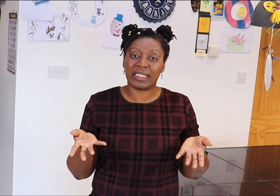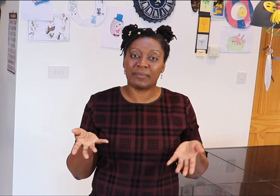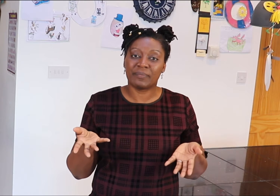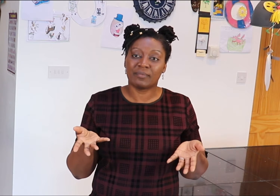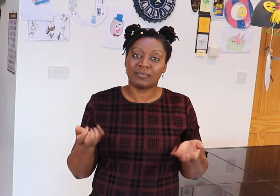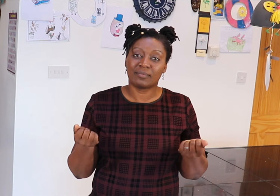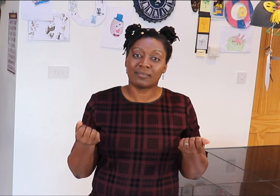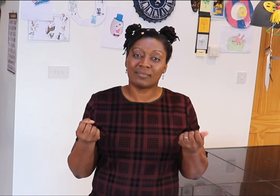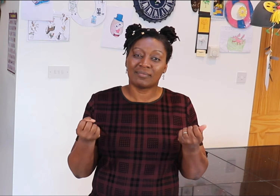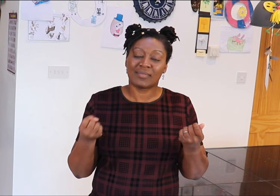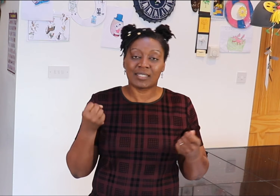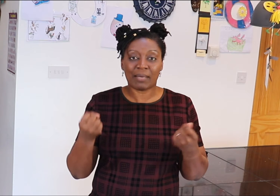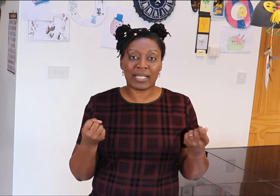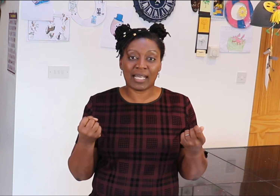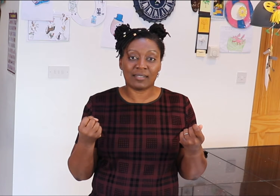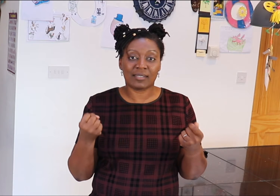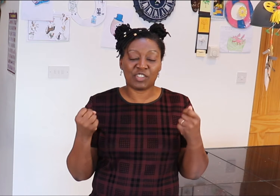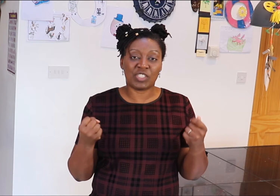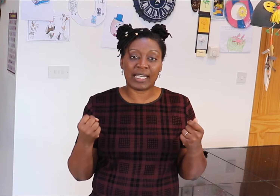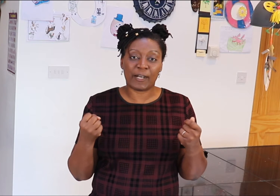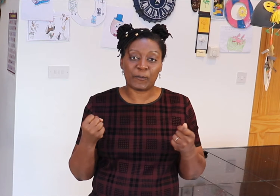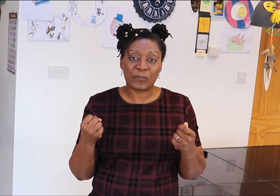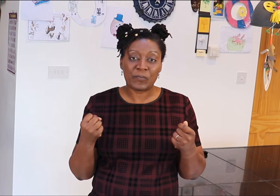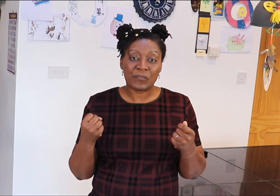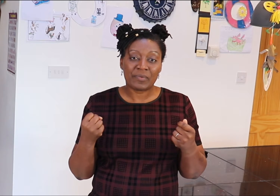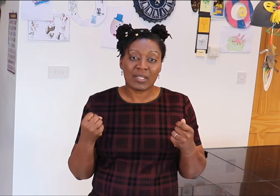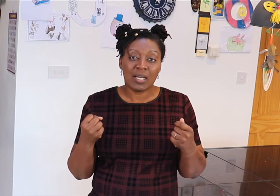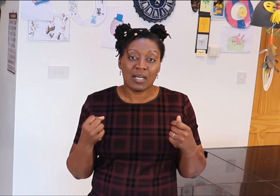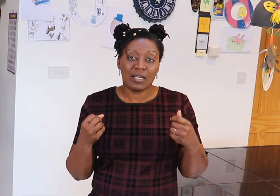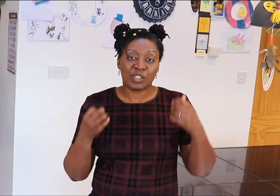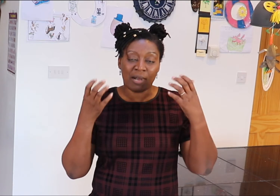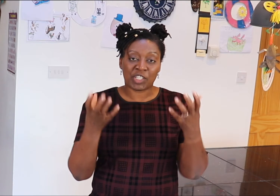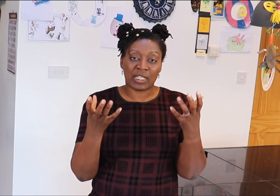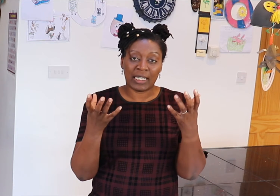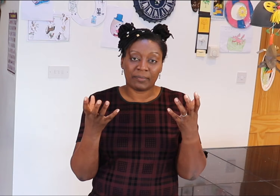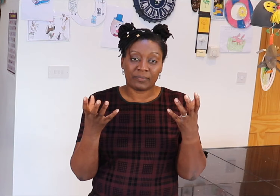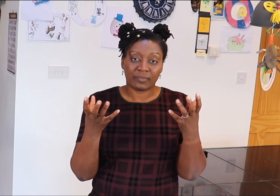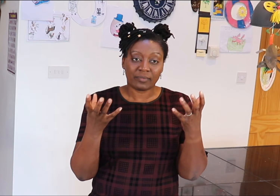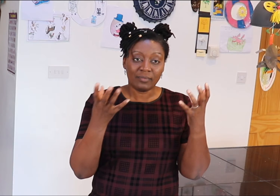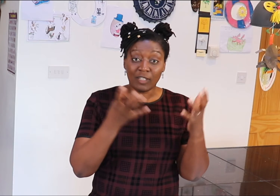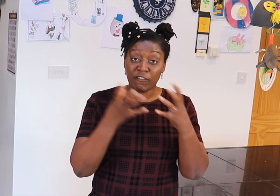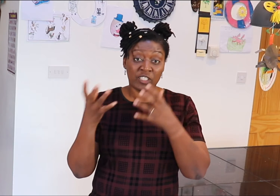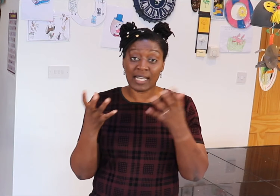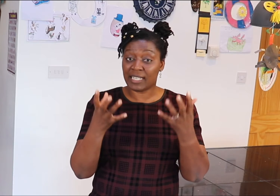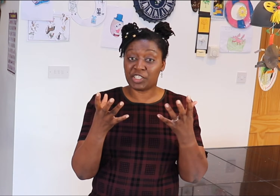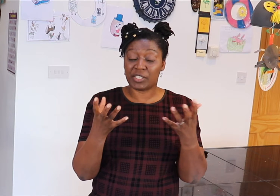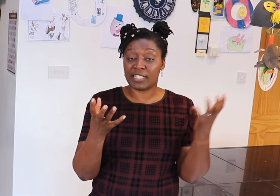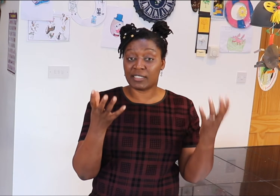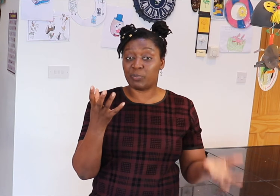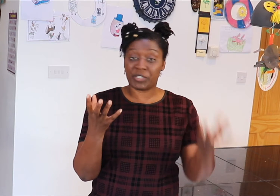body. Does that make sense? Can you see now? So actually, fertilization is a